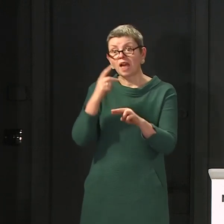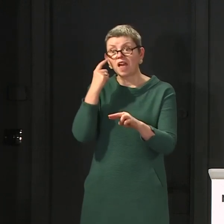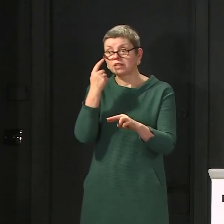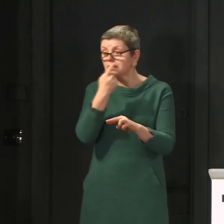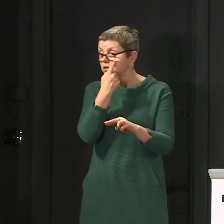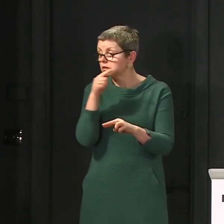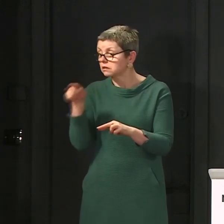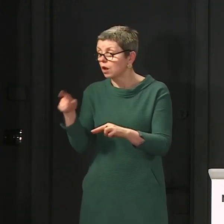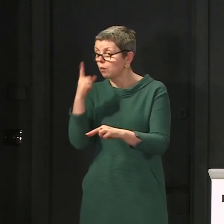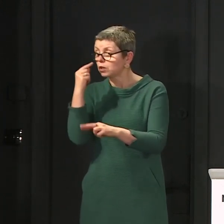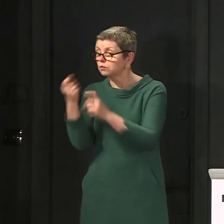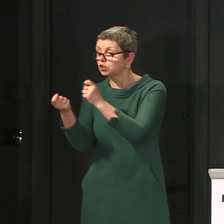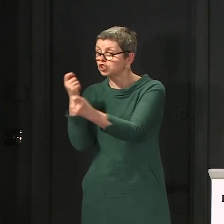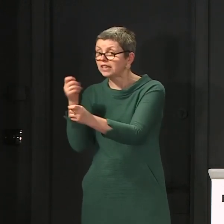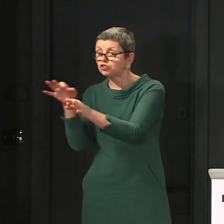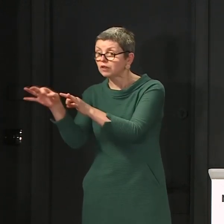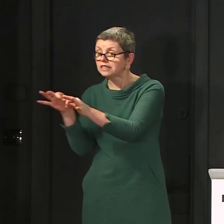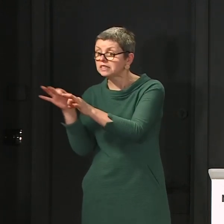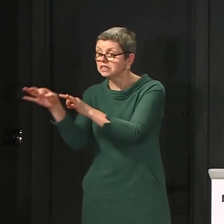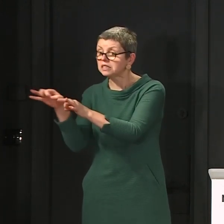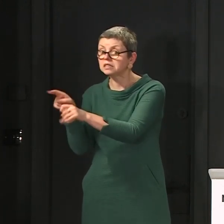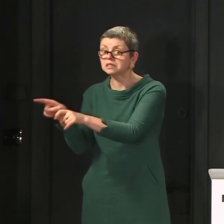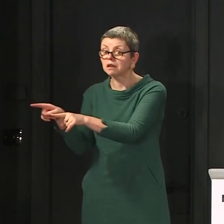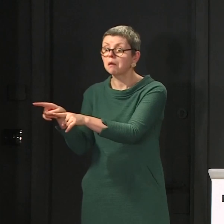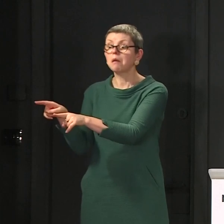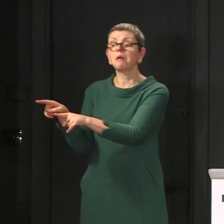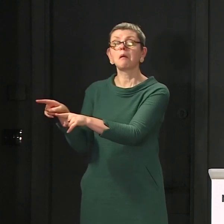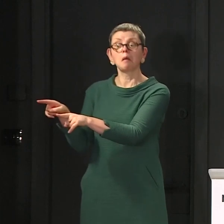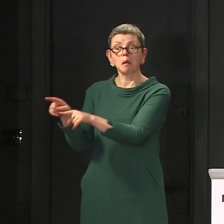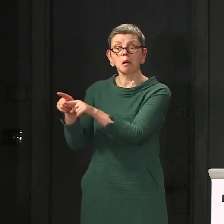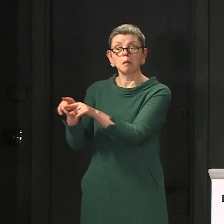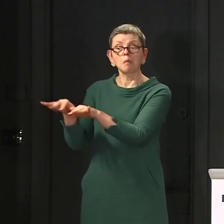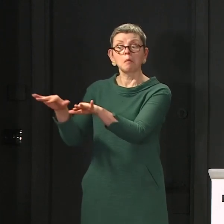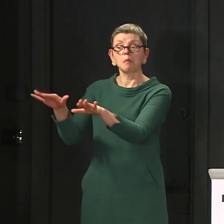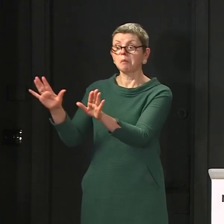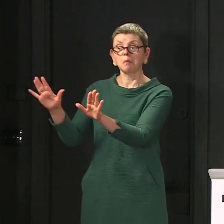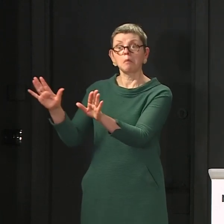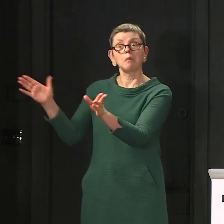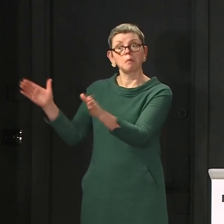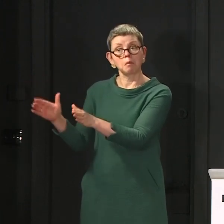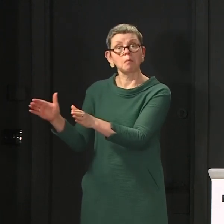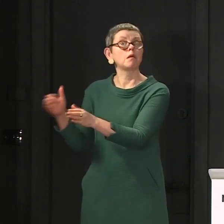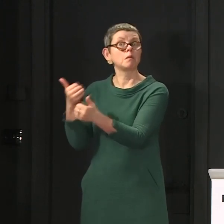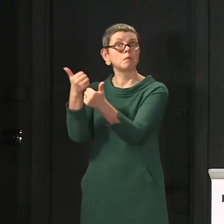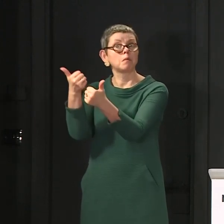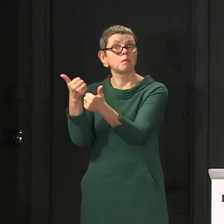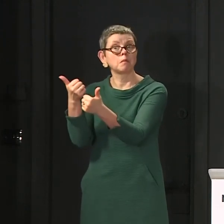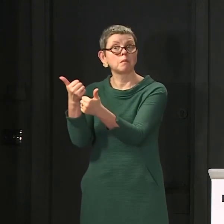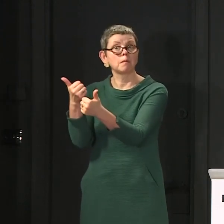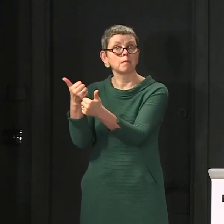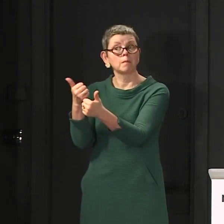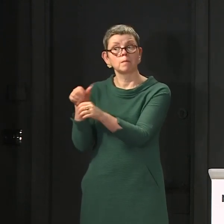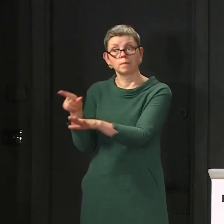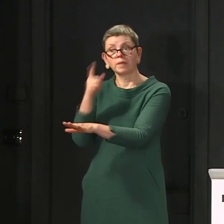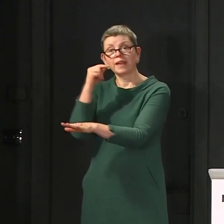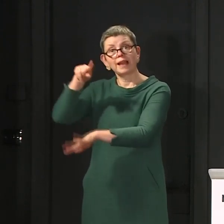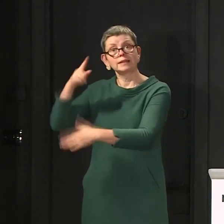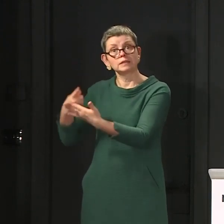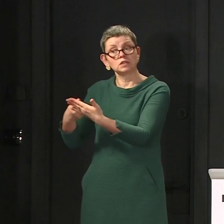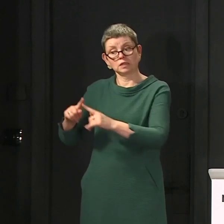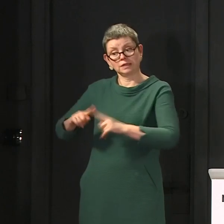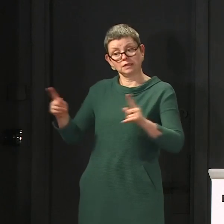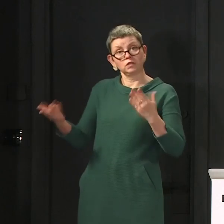without risking the virus running out of control again, then clearly governments in that particular part of the UK are entitled to make